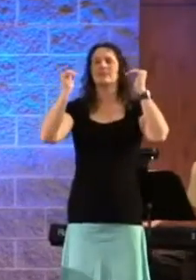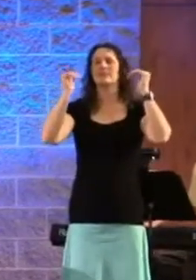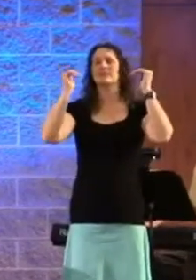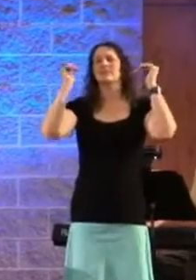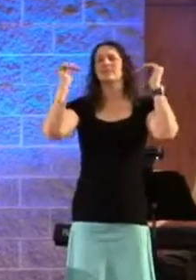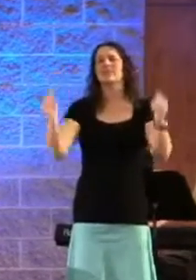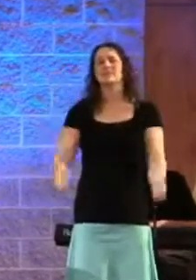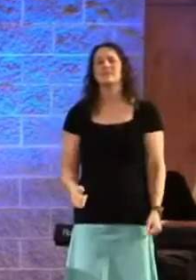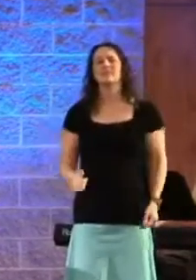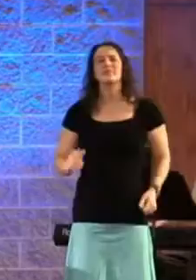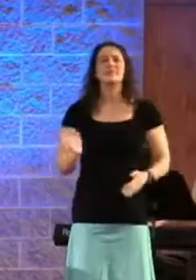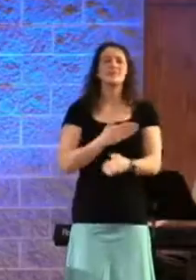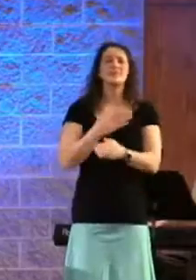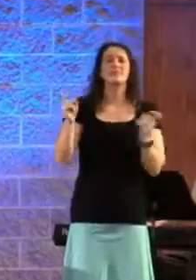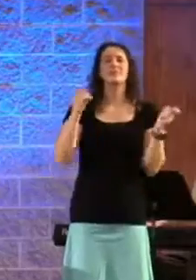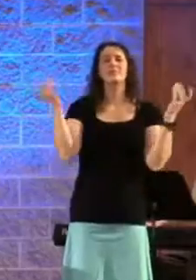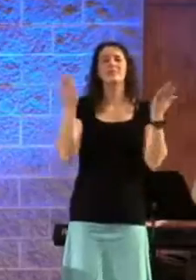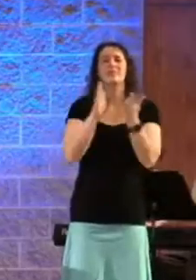hallelujah together now.